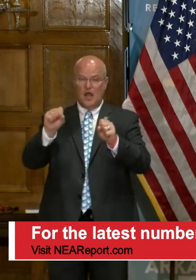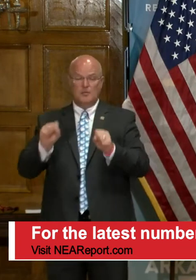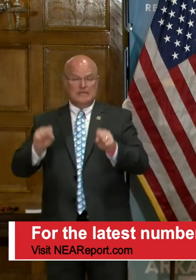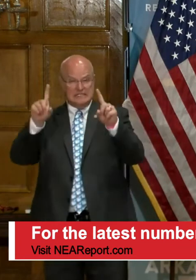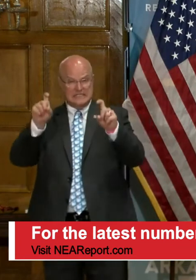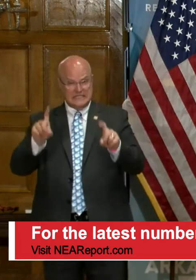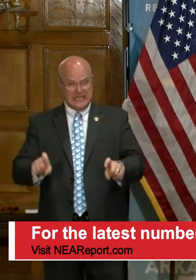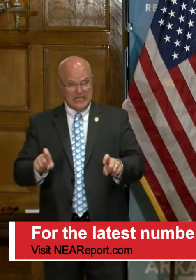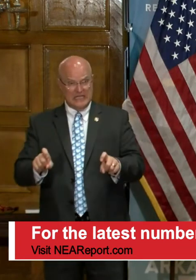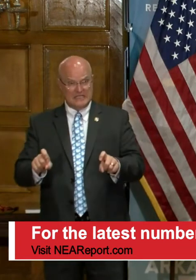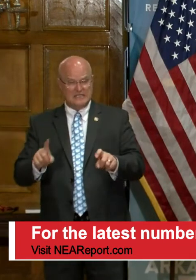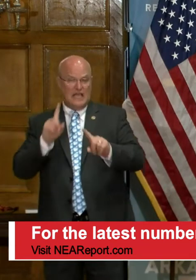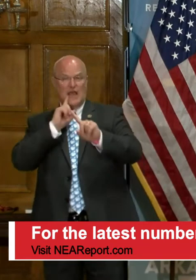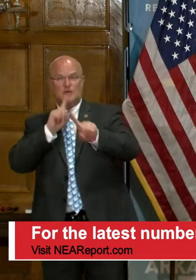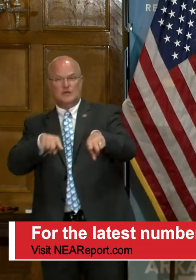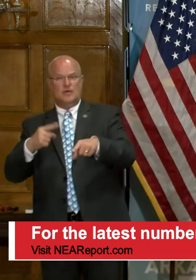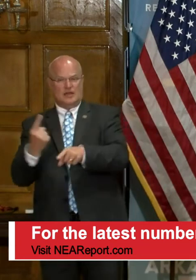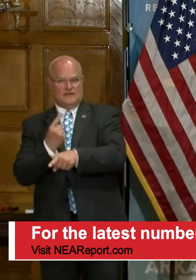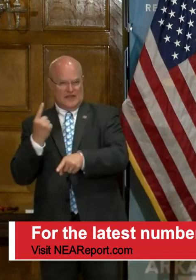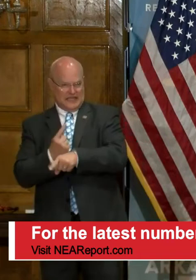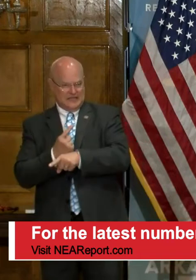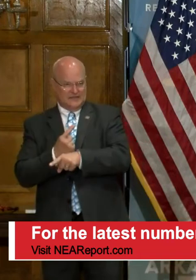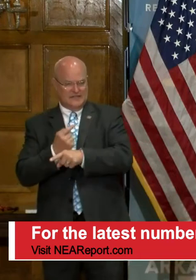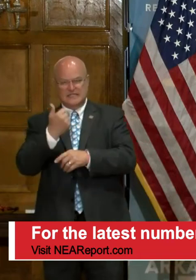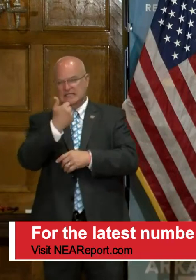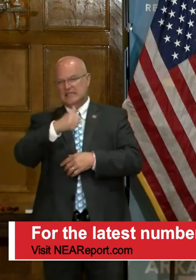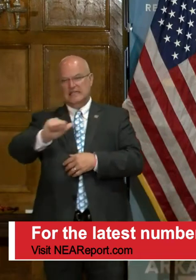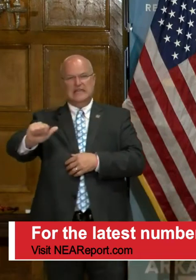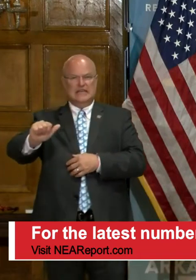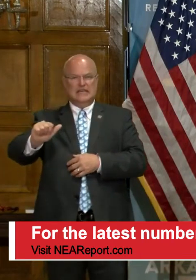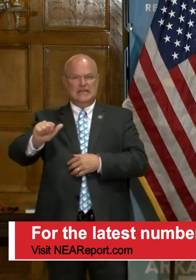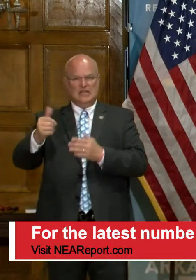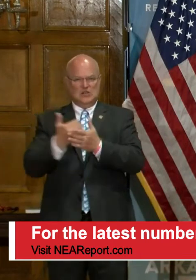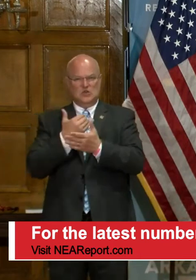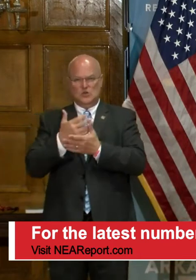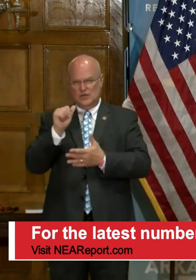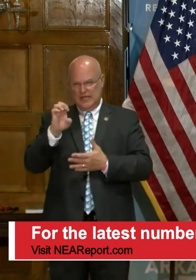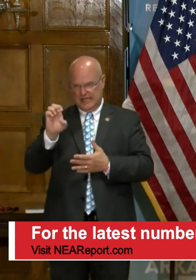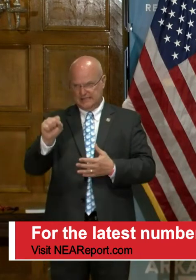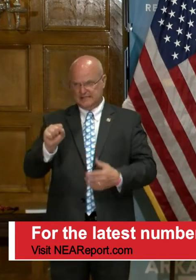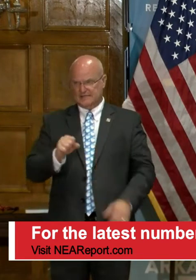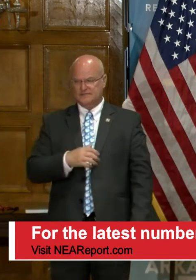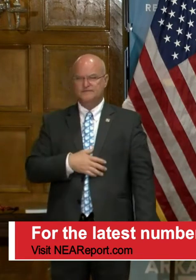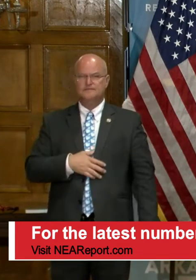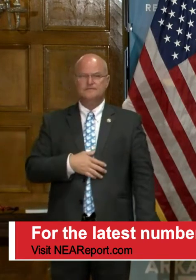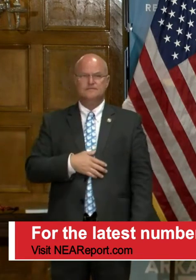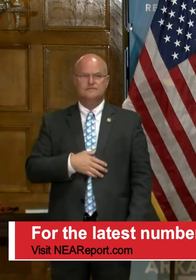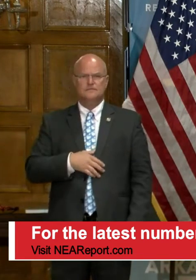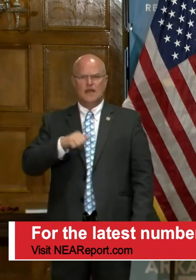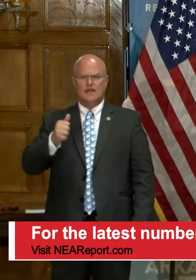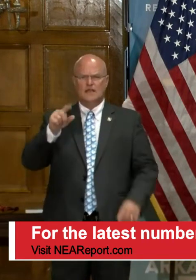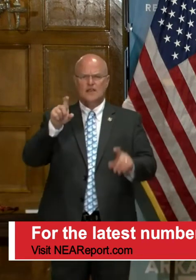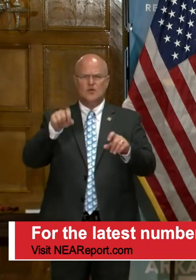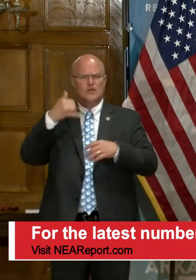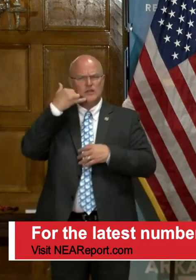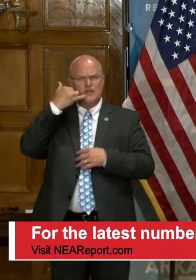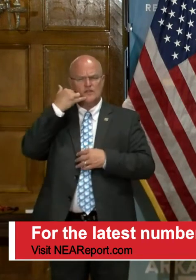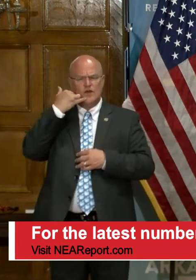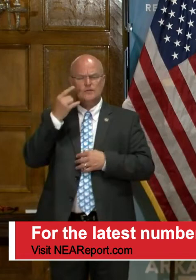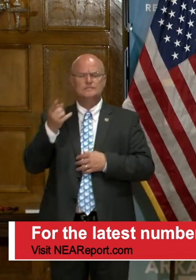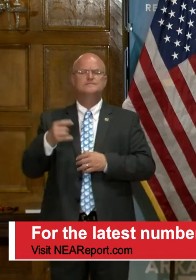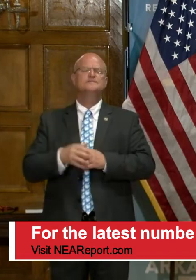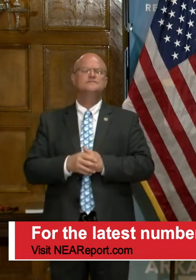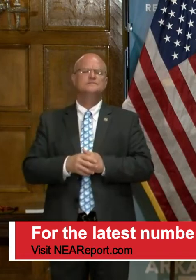test and respond effectively to any new cases. There's another question remotely.